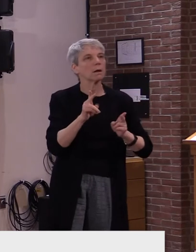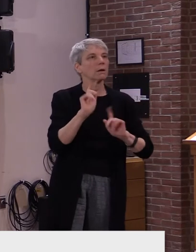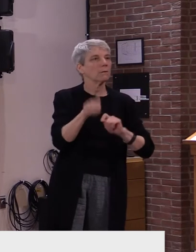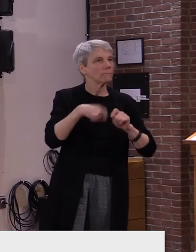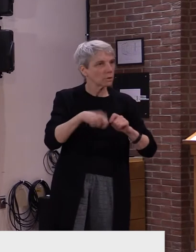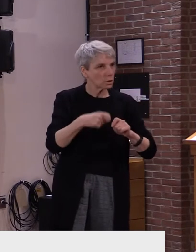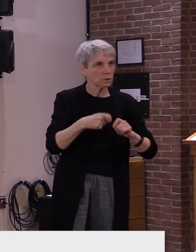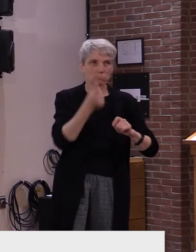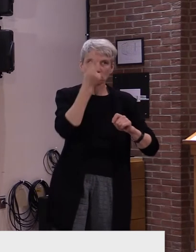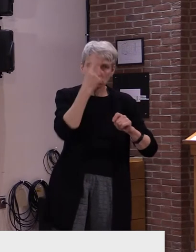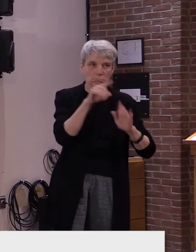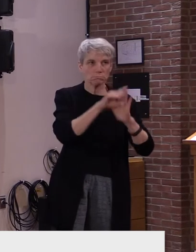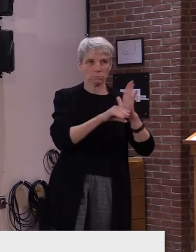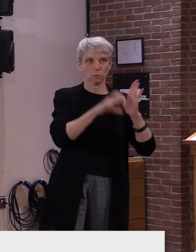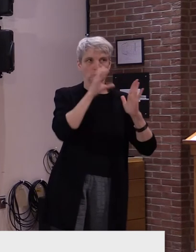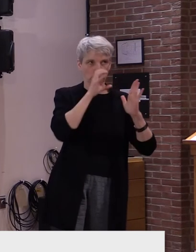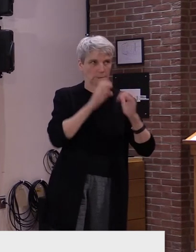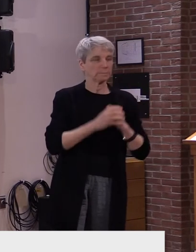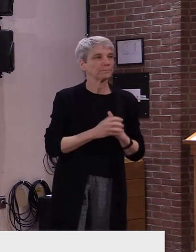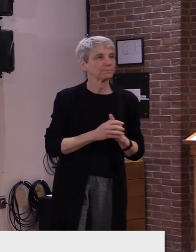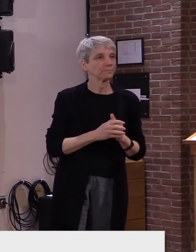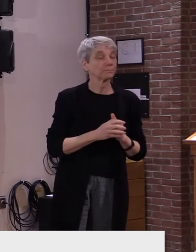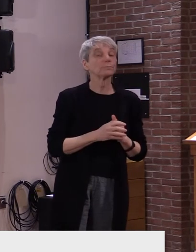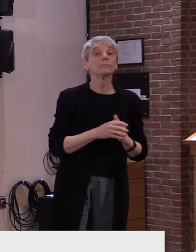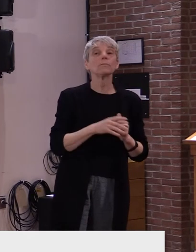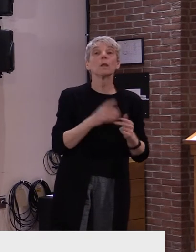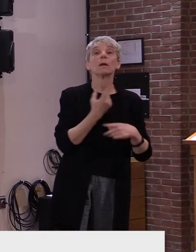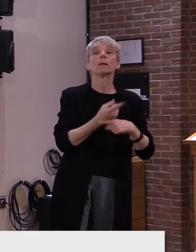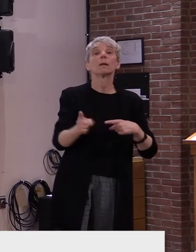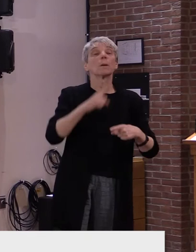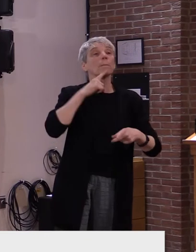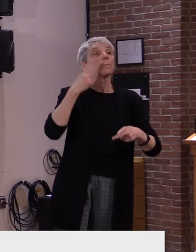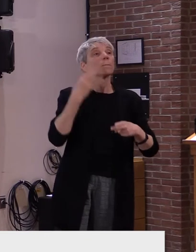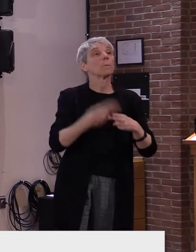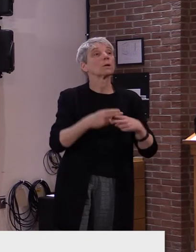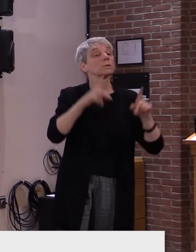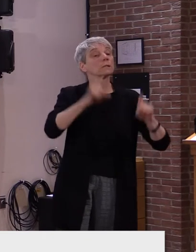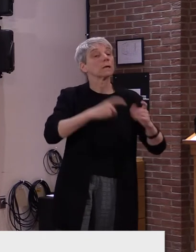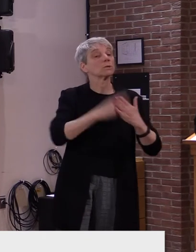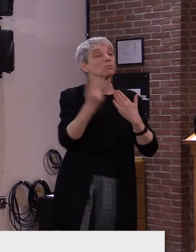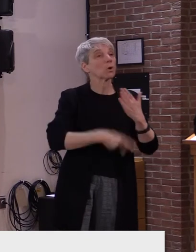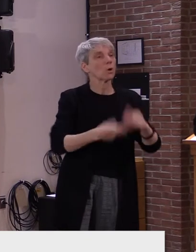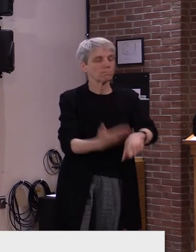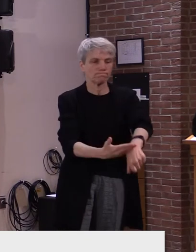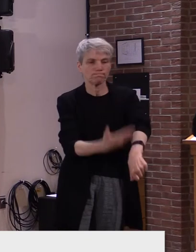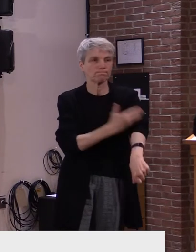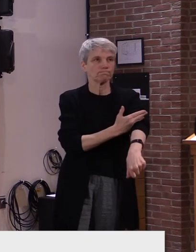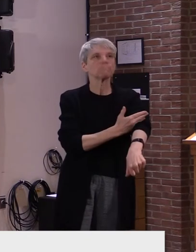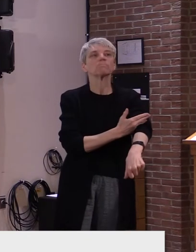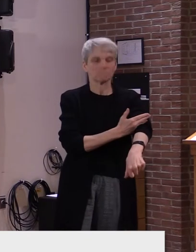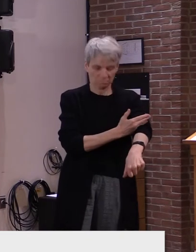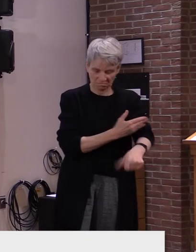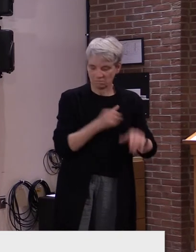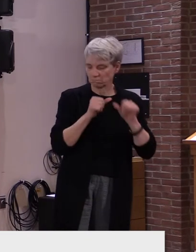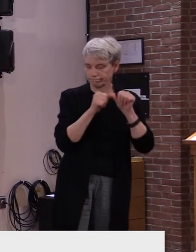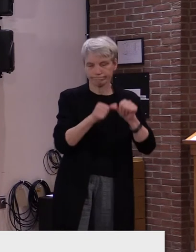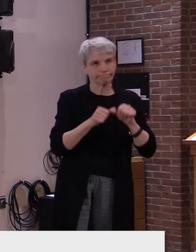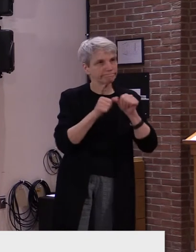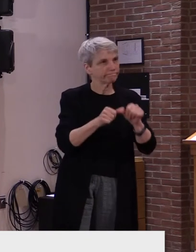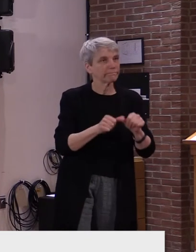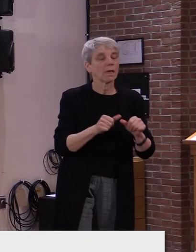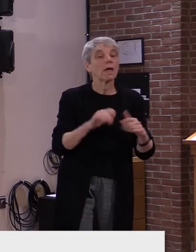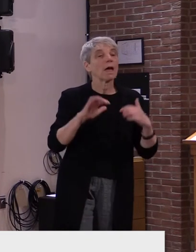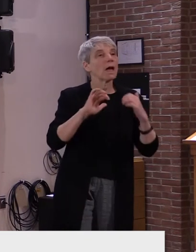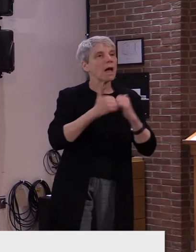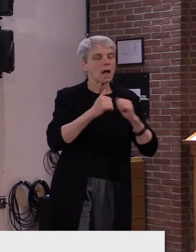and as we previewed last week we're also working to further strengthen our testing program because testing and tracing continue to be one of our